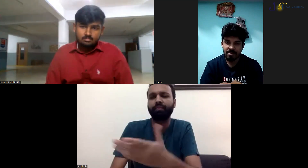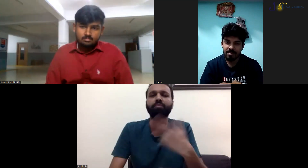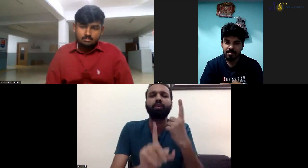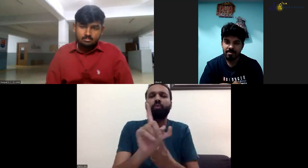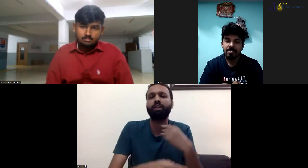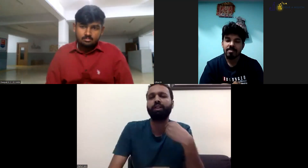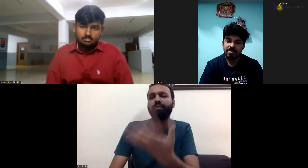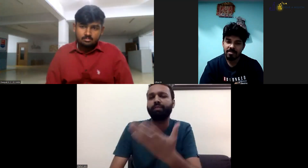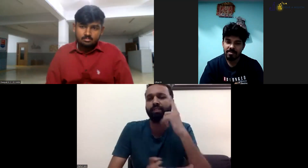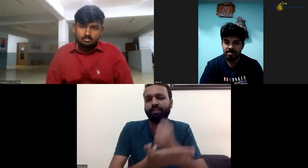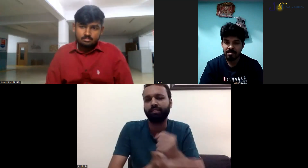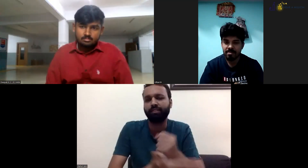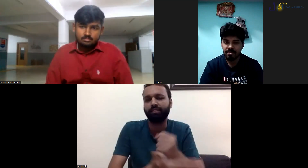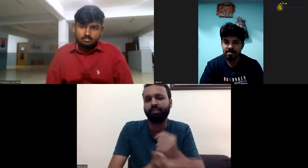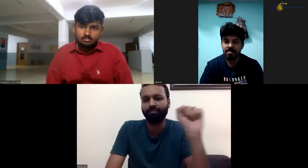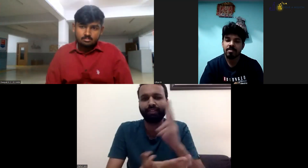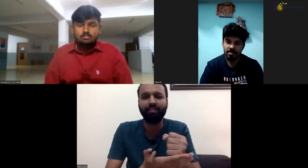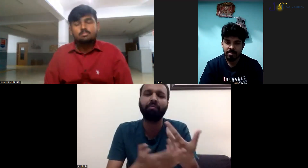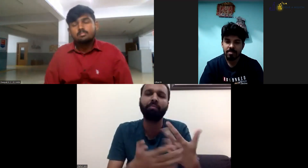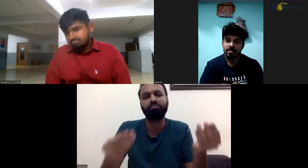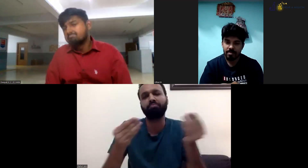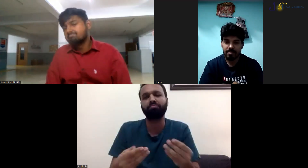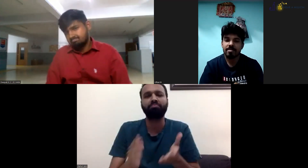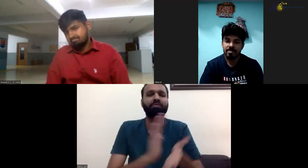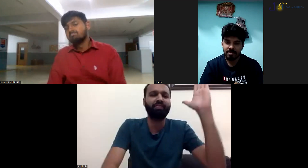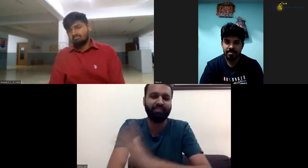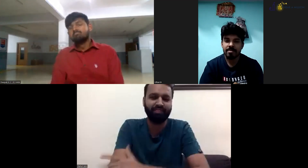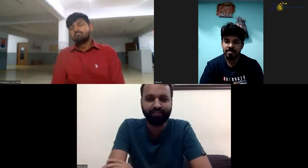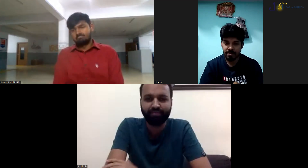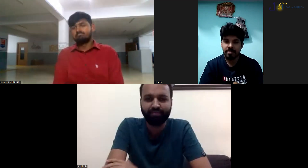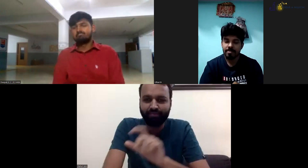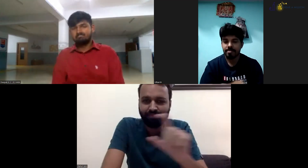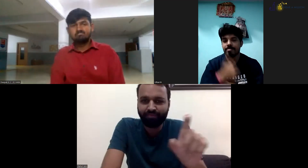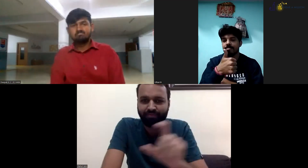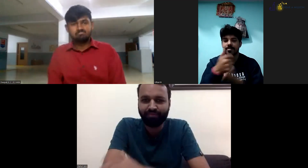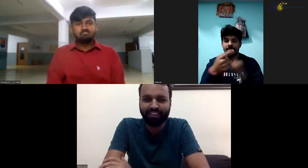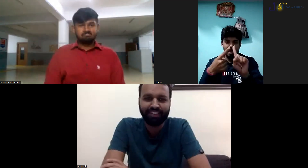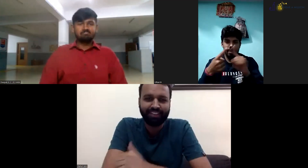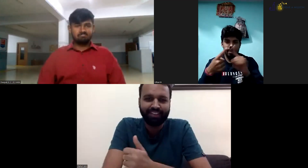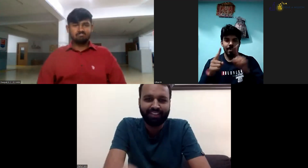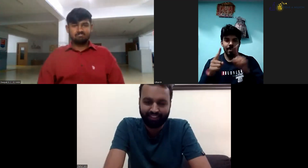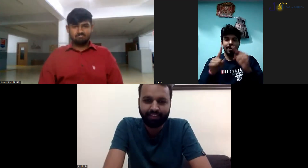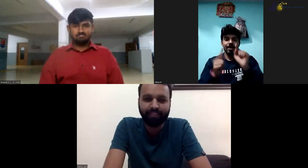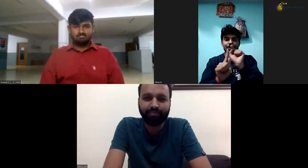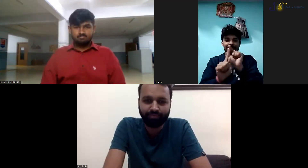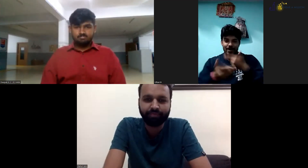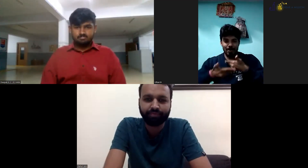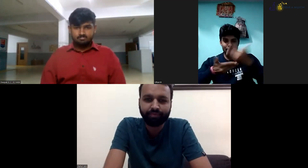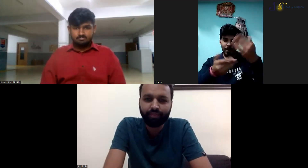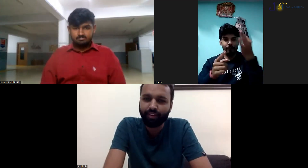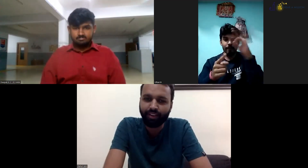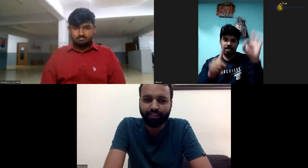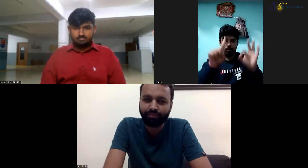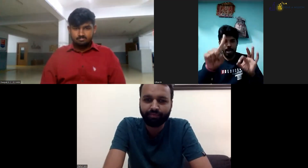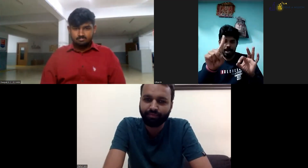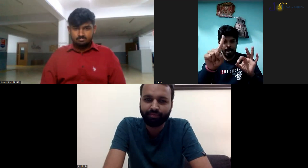always, ensured that you have traveled back within the duration, your visa process should be easy, and you get two visas and travel should be okay. Yeah, that's my